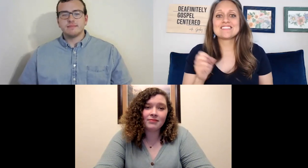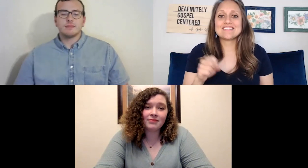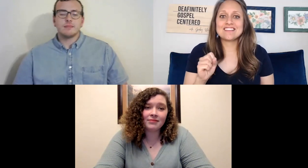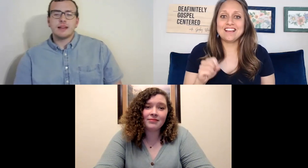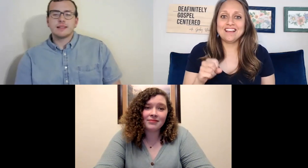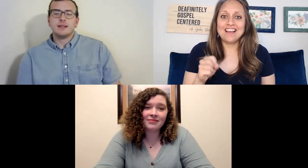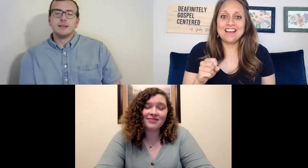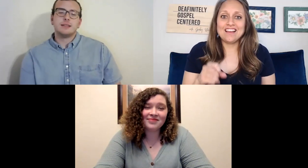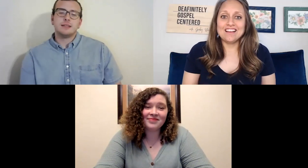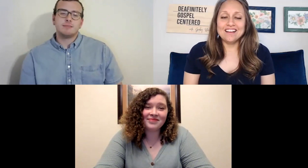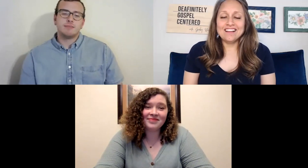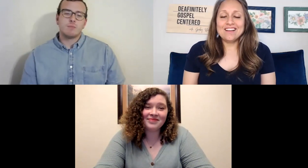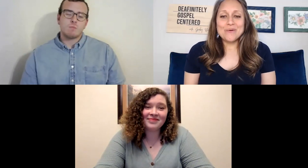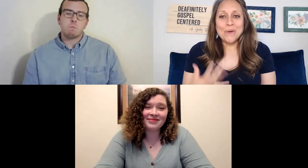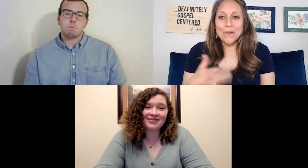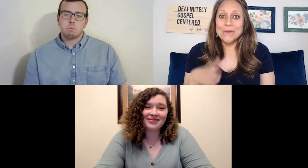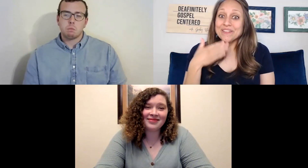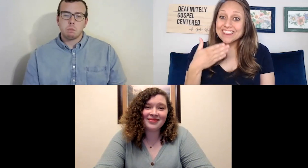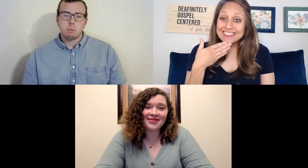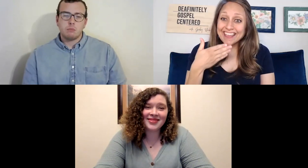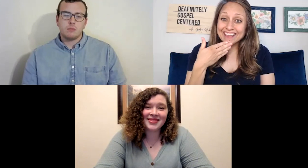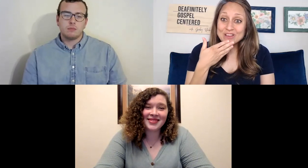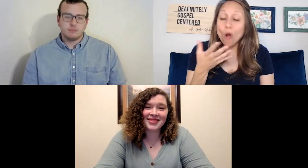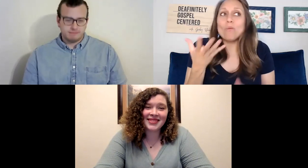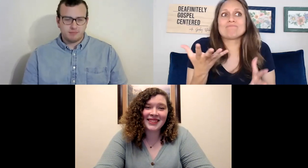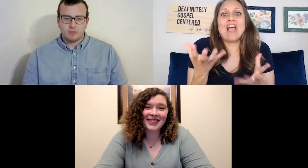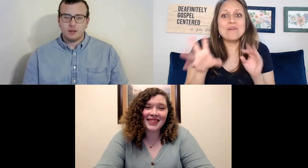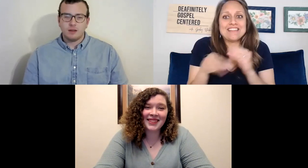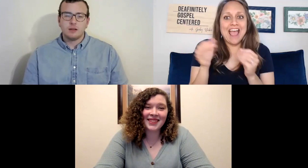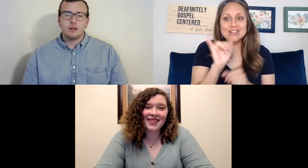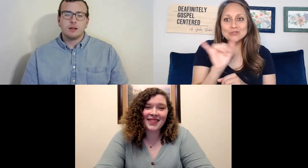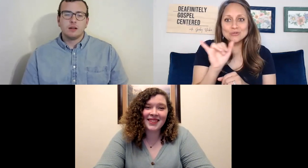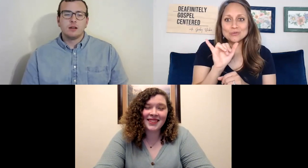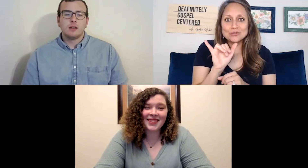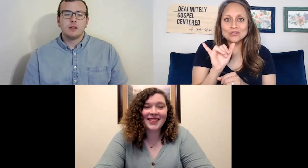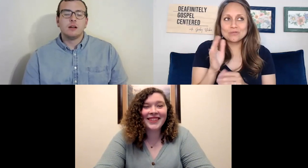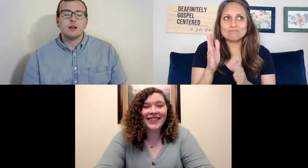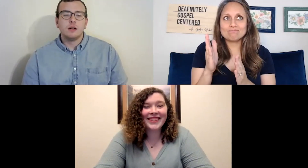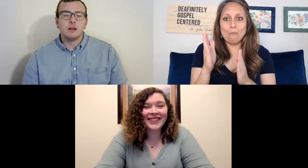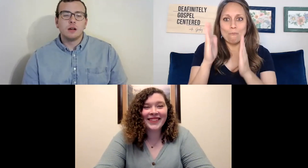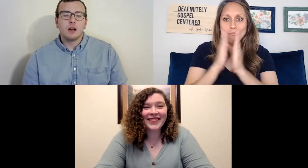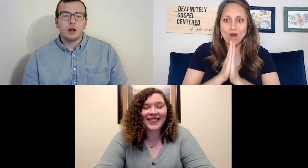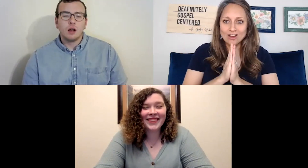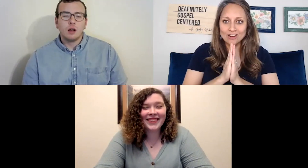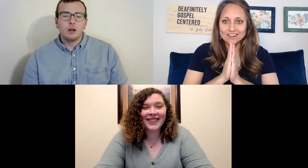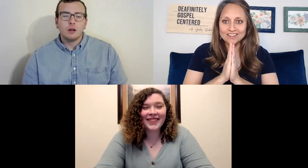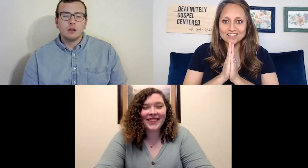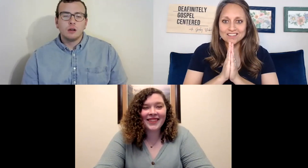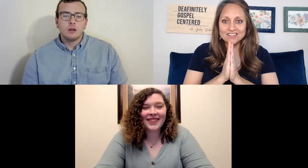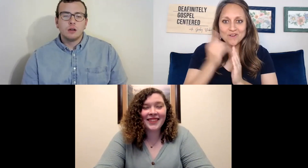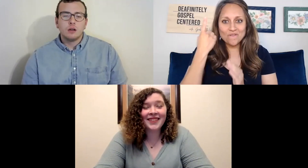our family, all these other individuals in our lives. I want to add too